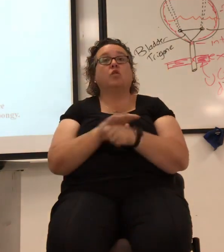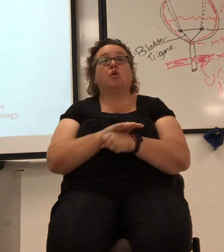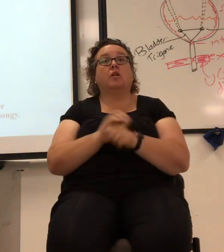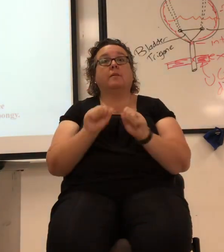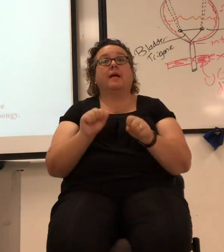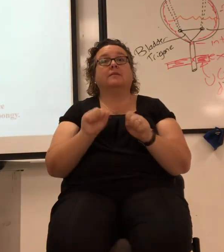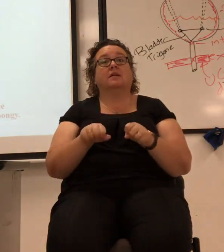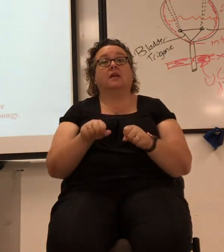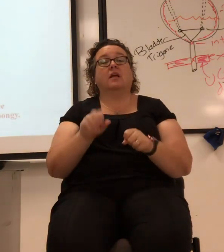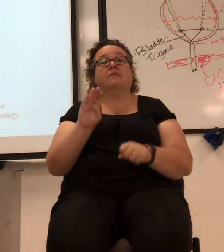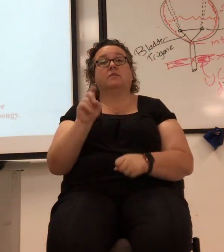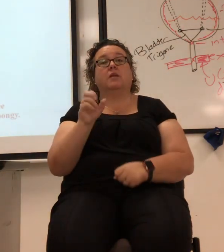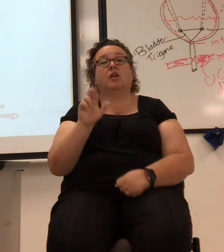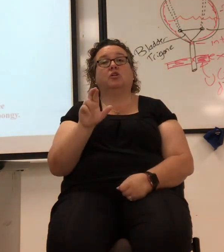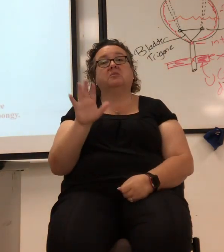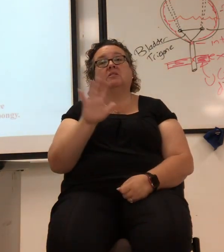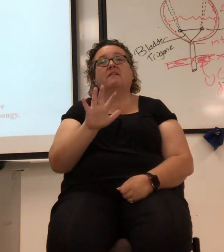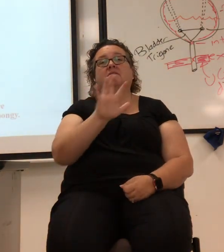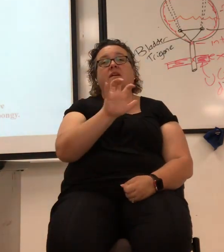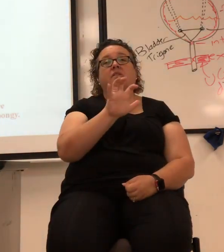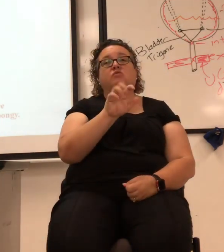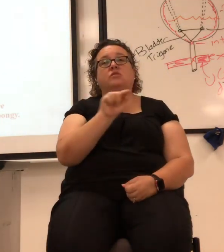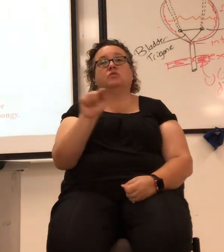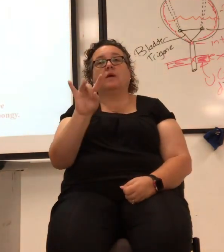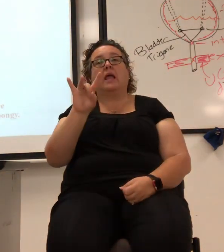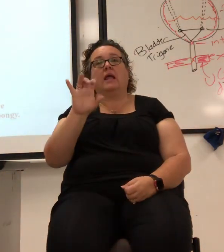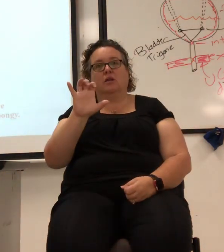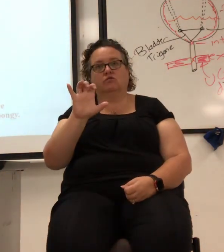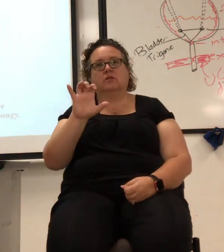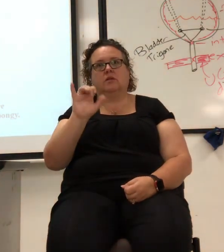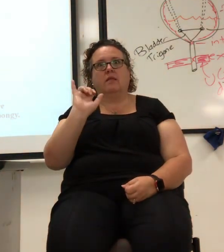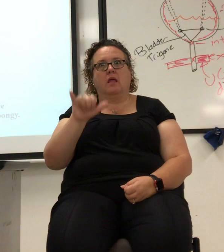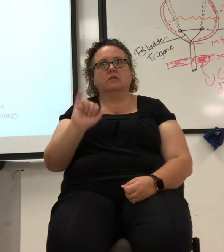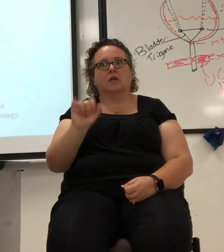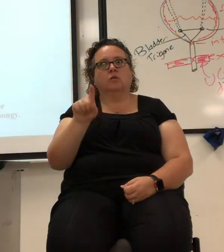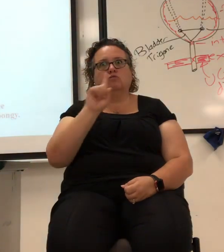You feel with afferent nerves, which we'll talk about.